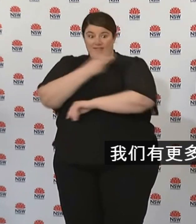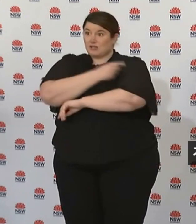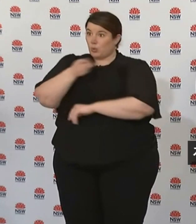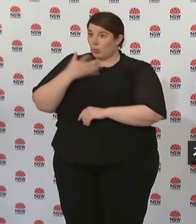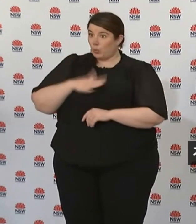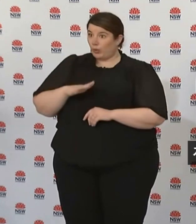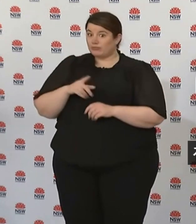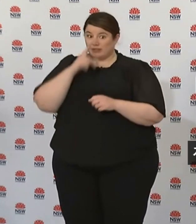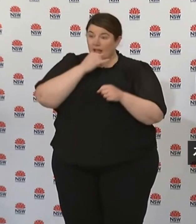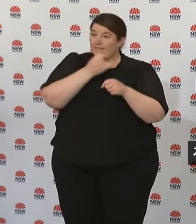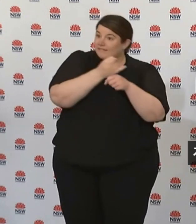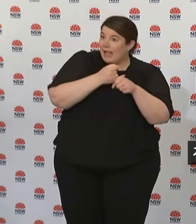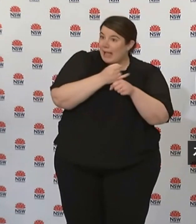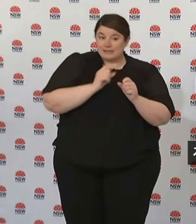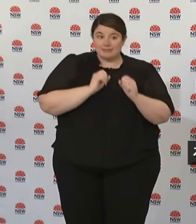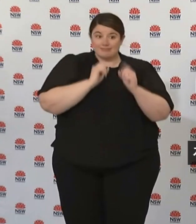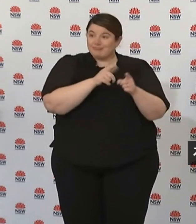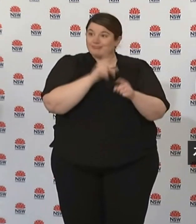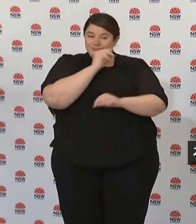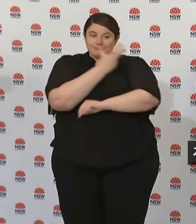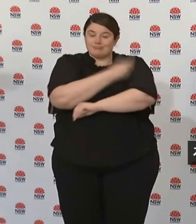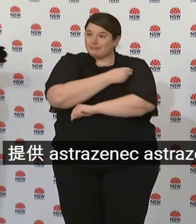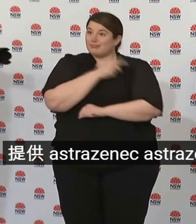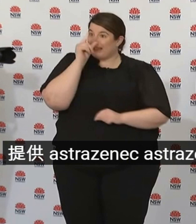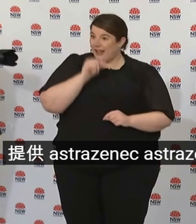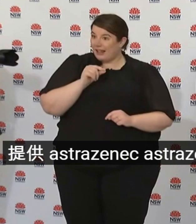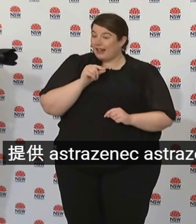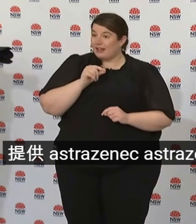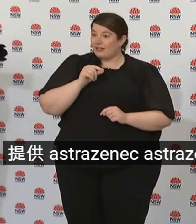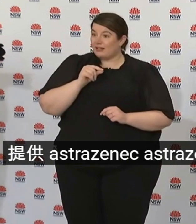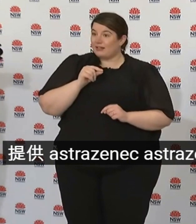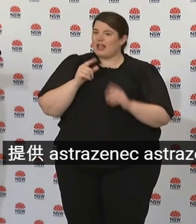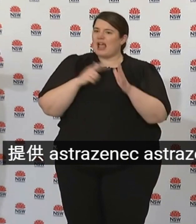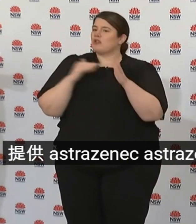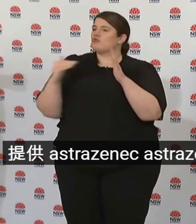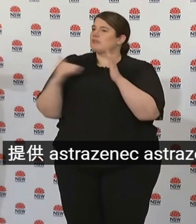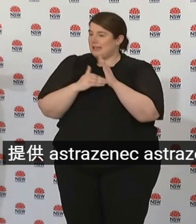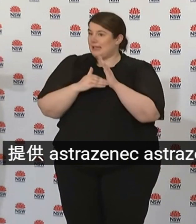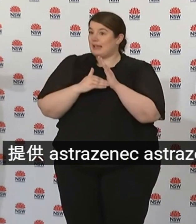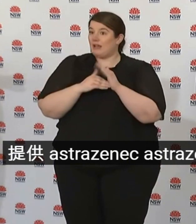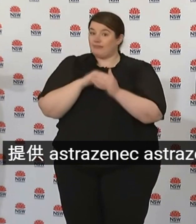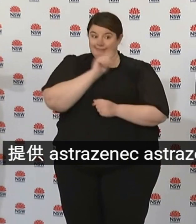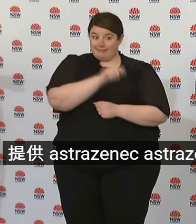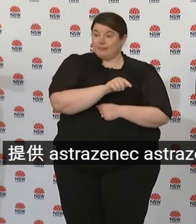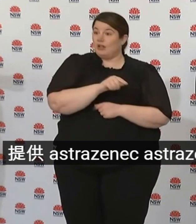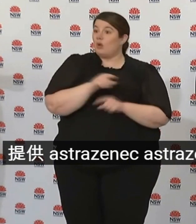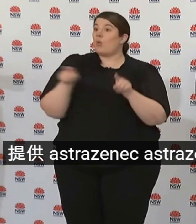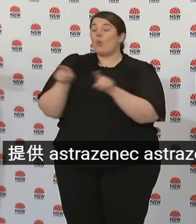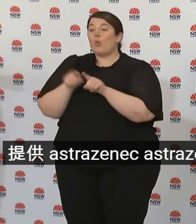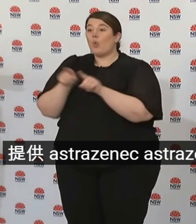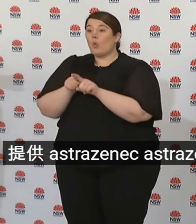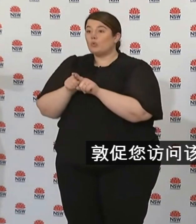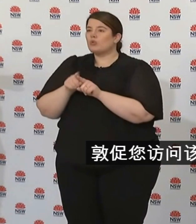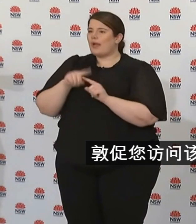we have pharmacies that are opening up across the state, providing AstraZeneca vaccine, and we also have